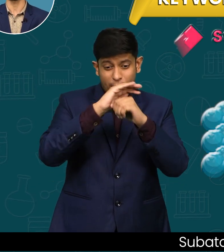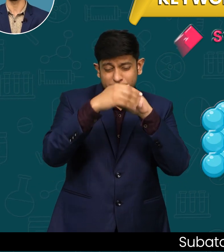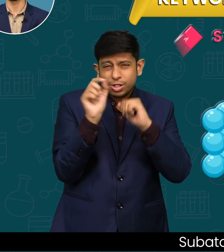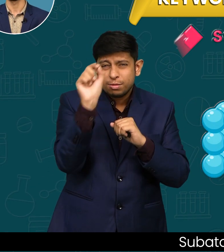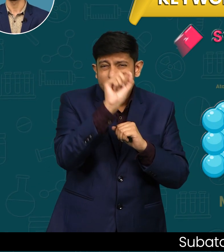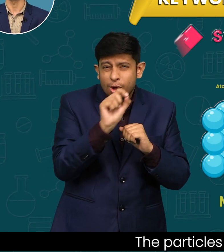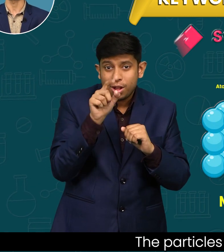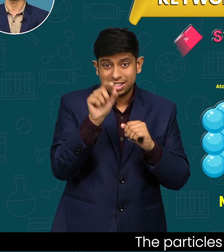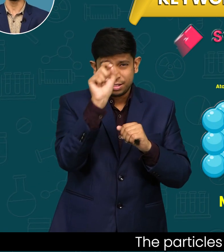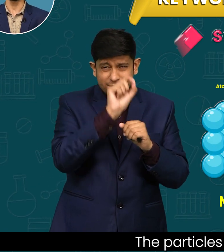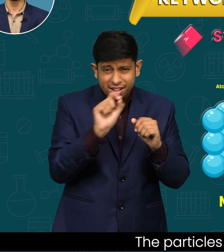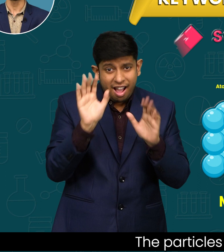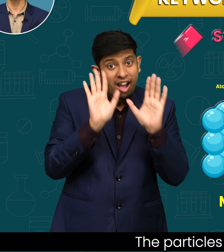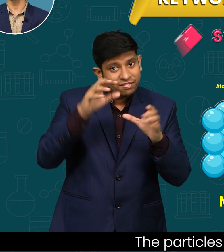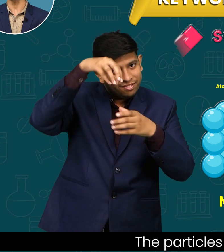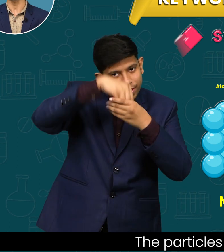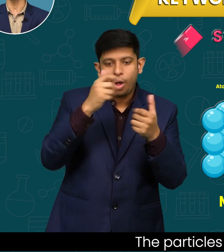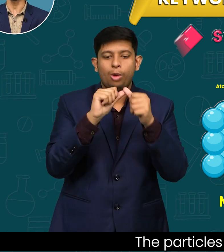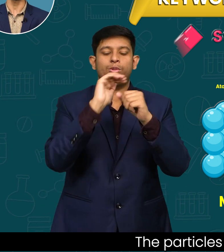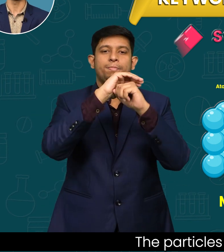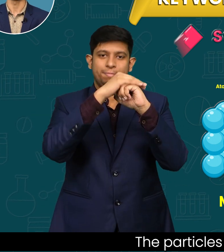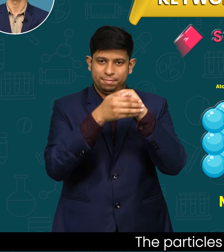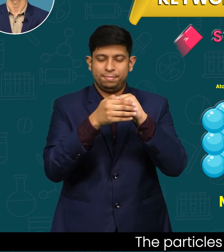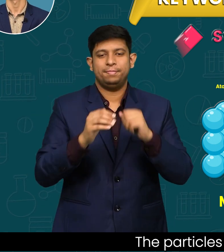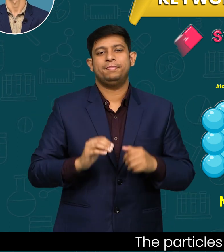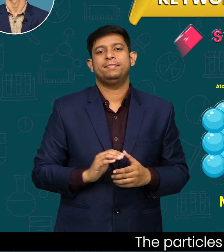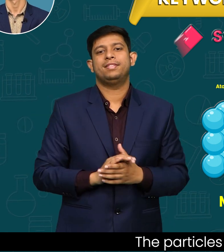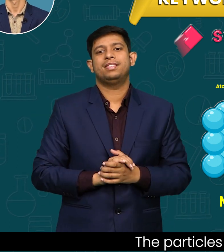Subatomic particle. The particles present in an atom.